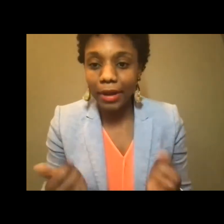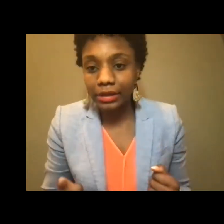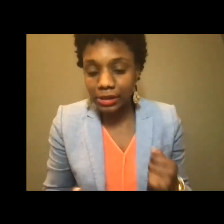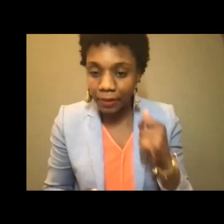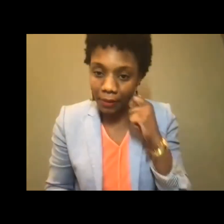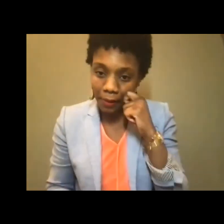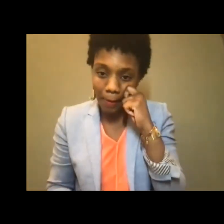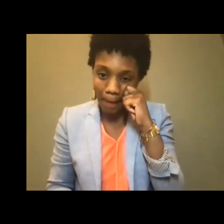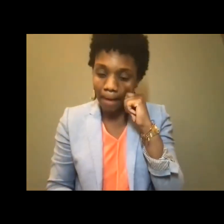comments.